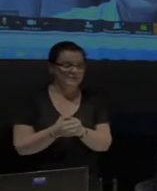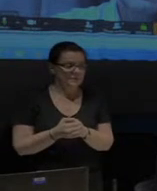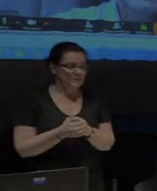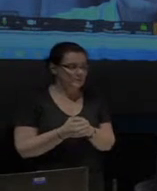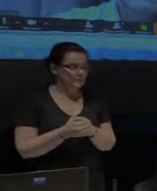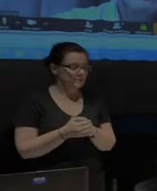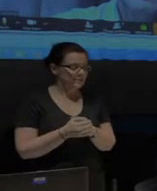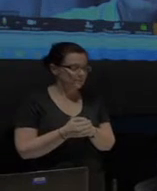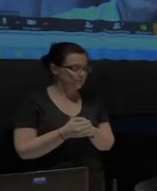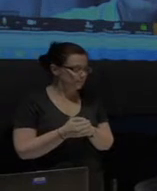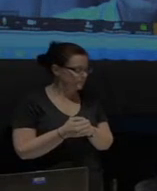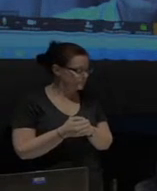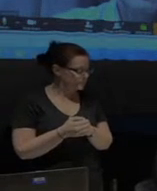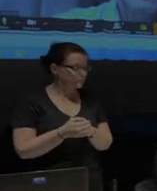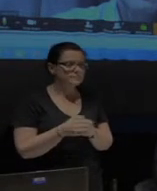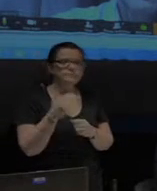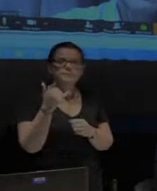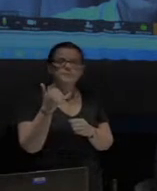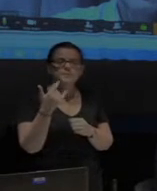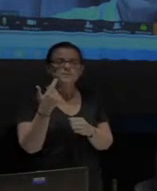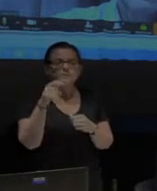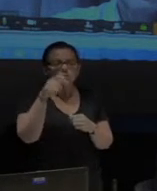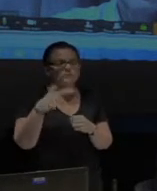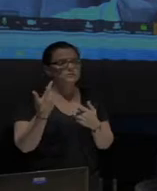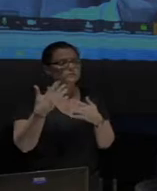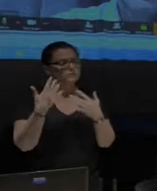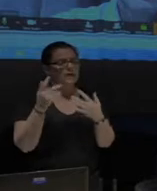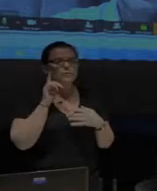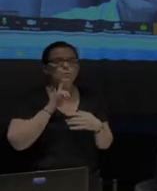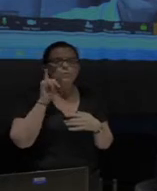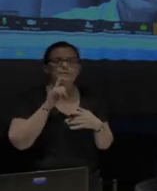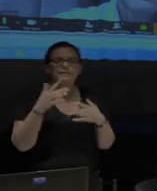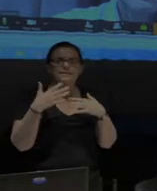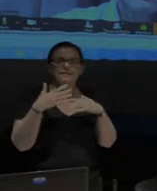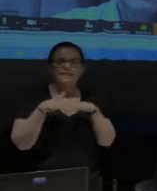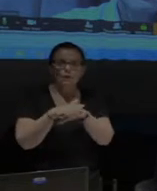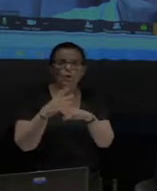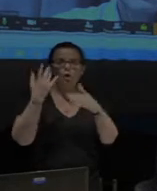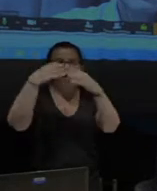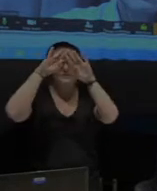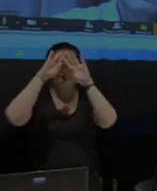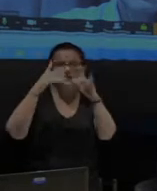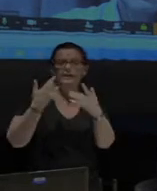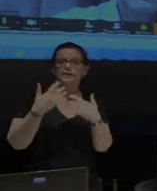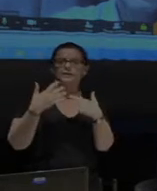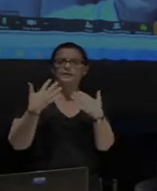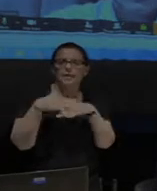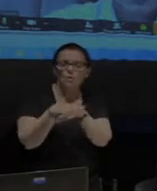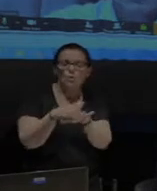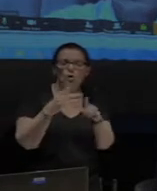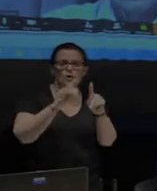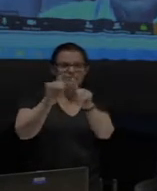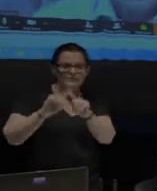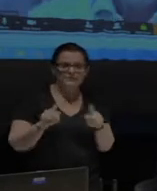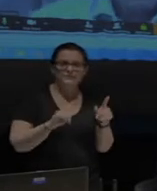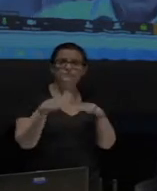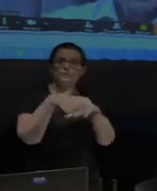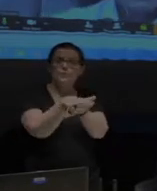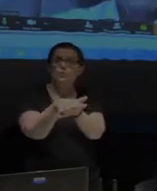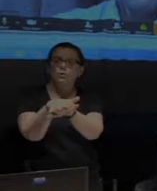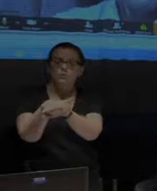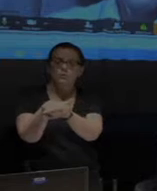you might expect of maybe a women's network, but also there's a very active Sikh network. There's also other active networks. And when those